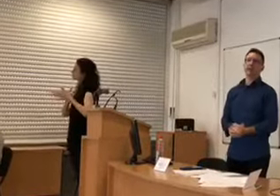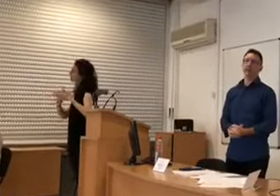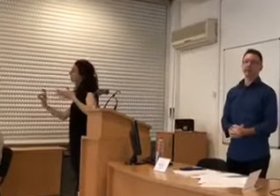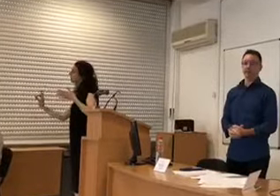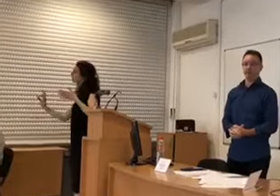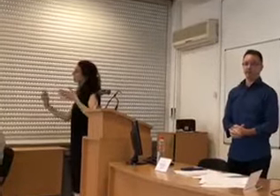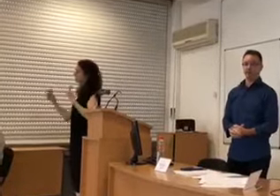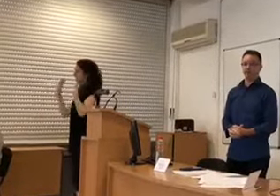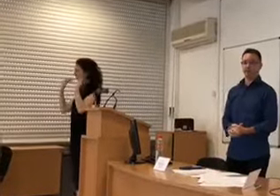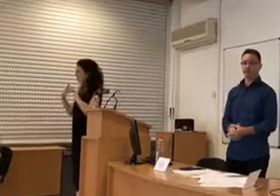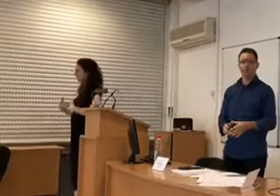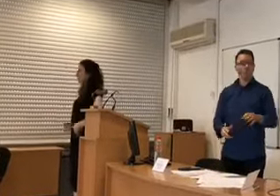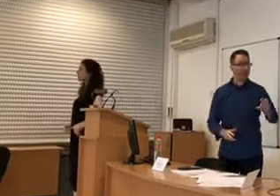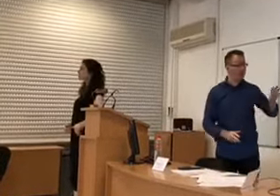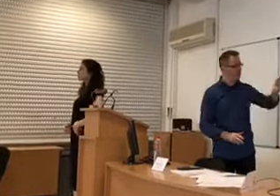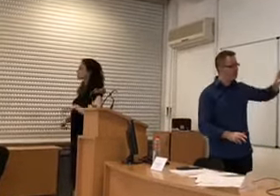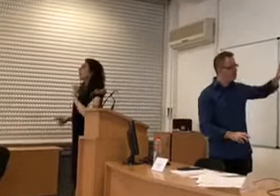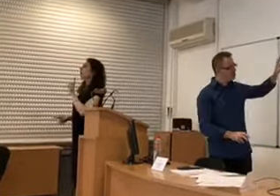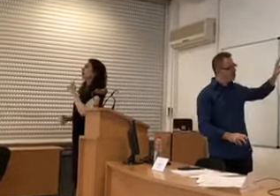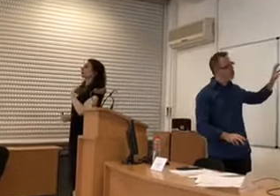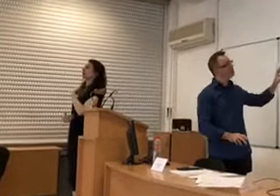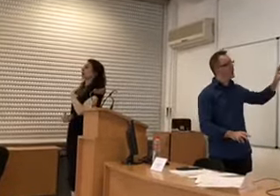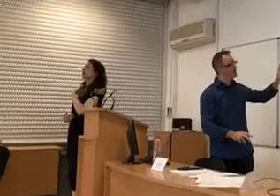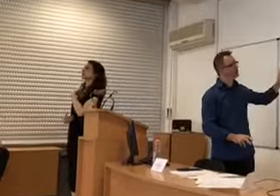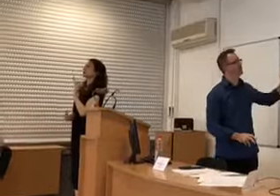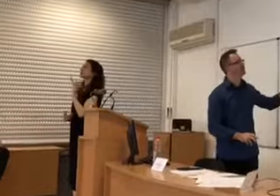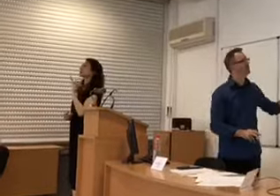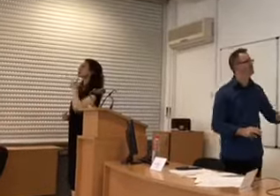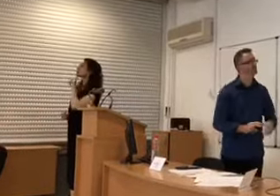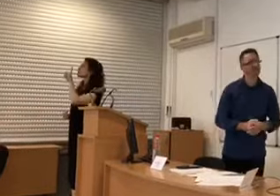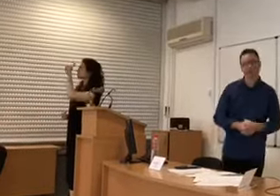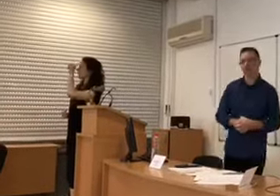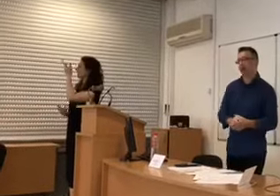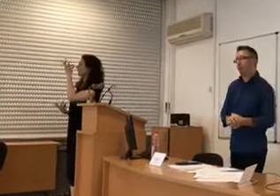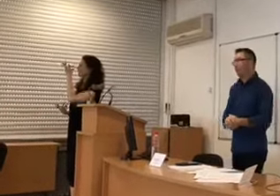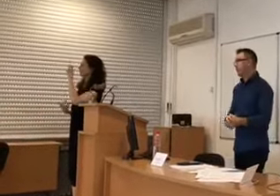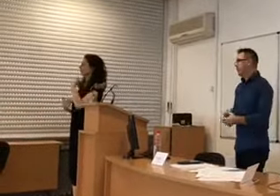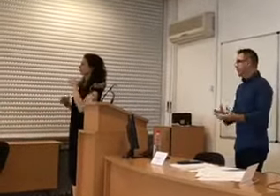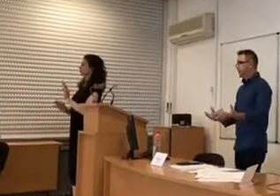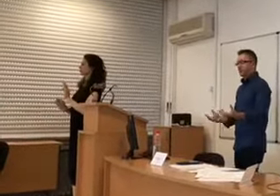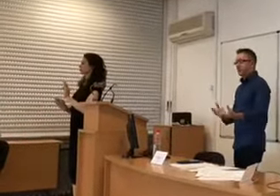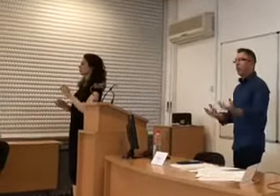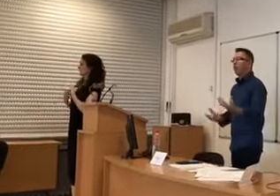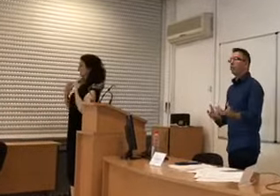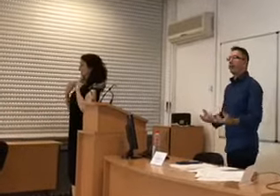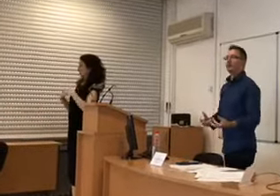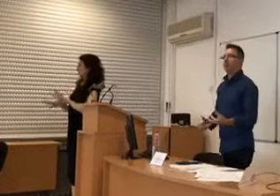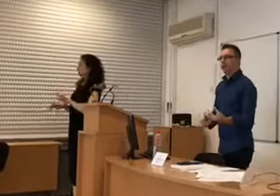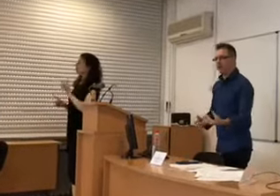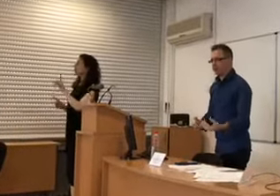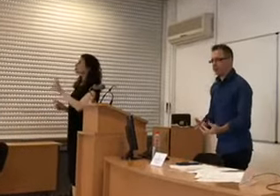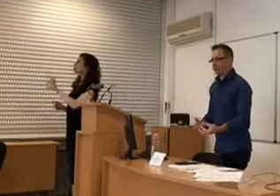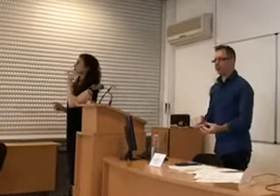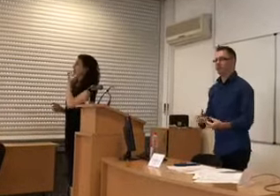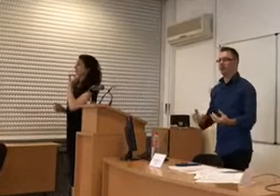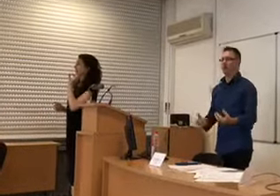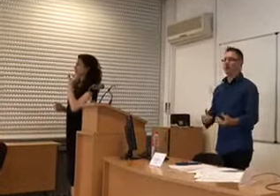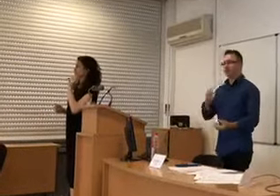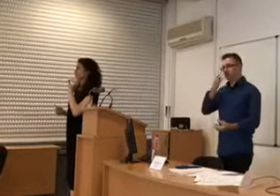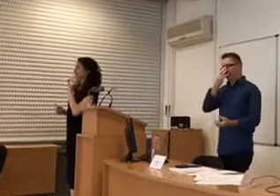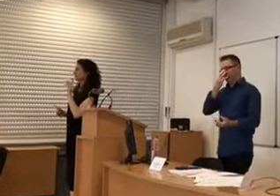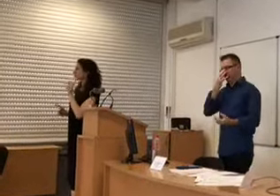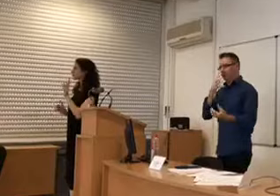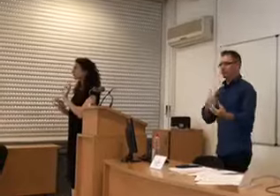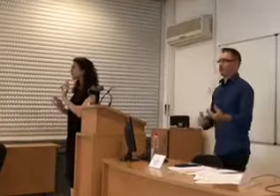create their identity. So one new aspect of the online reality of